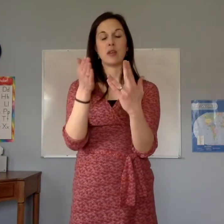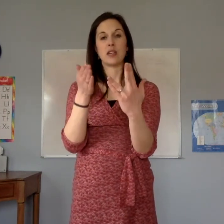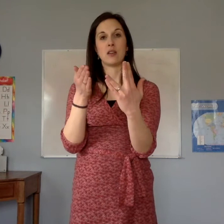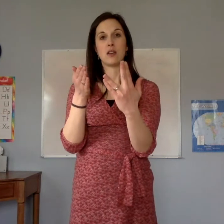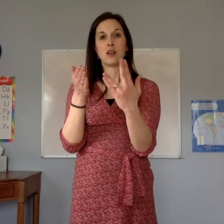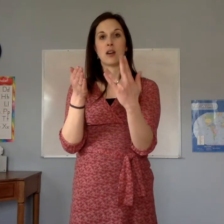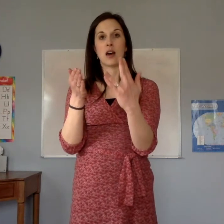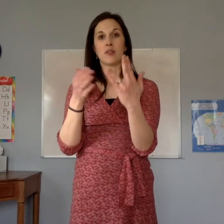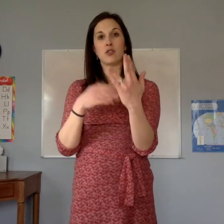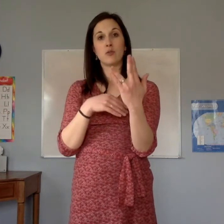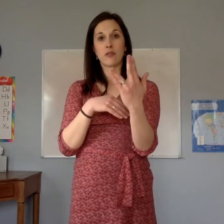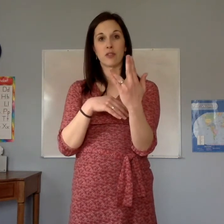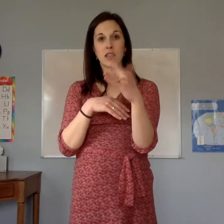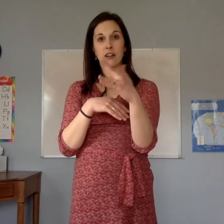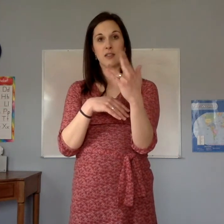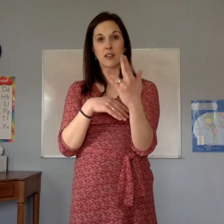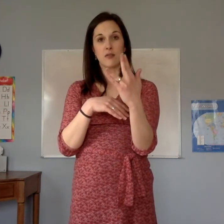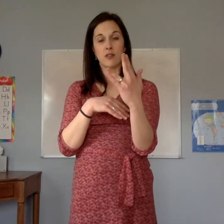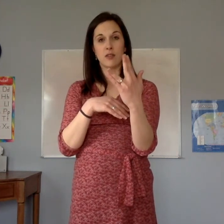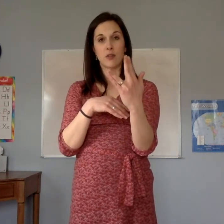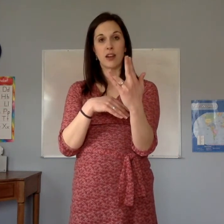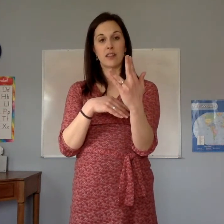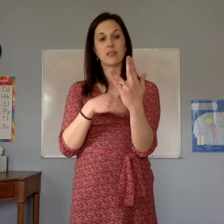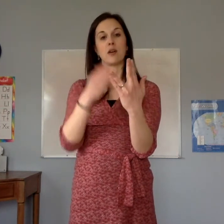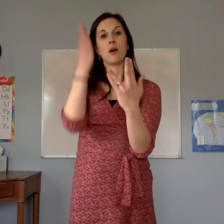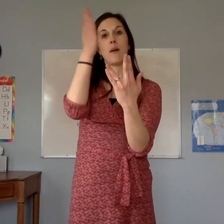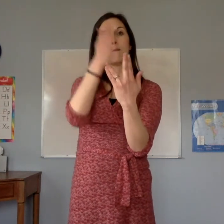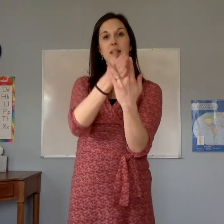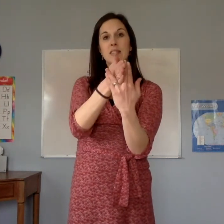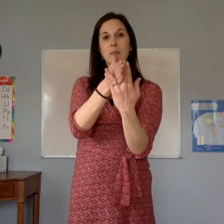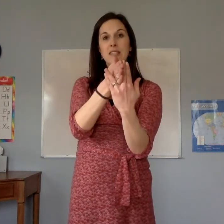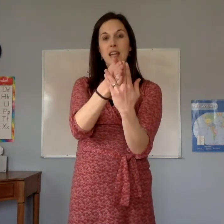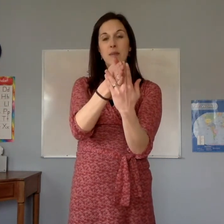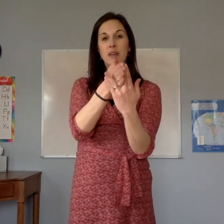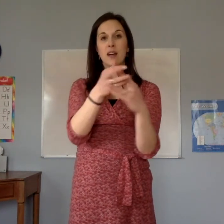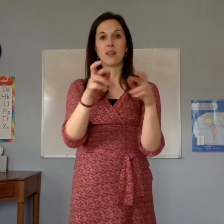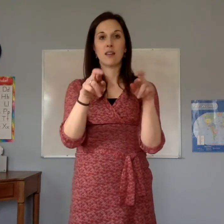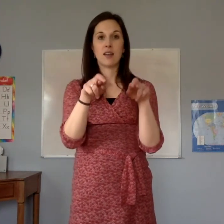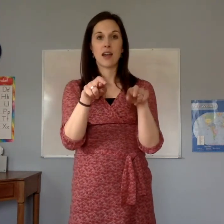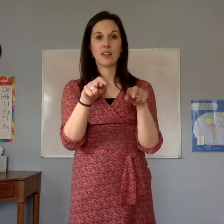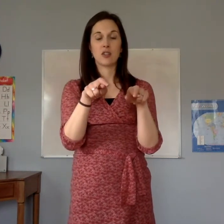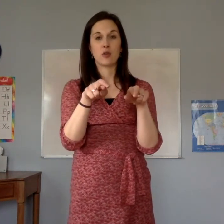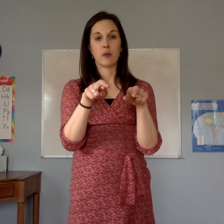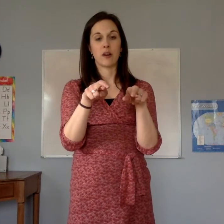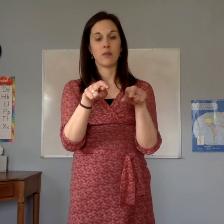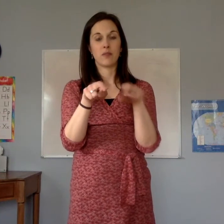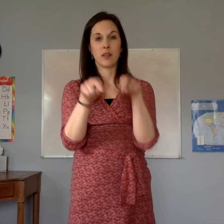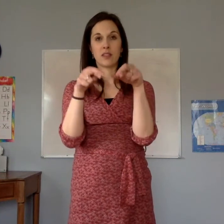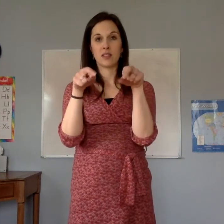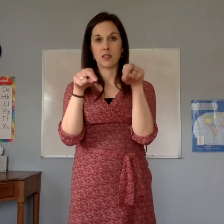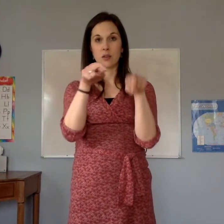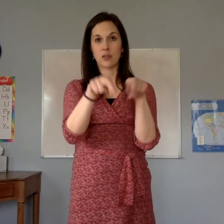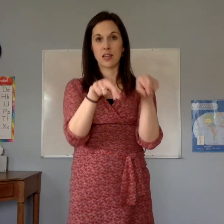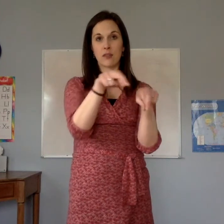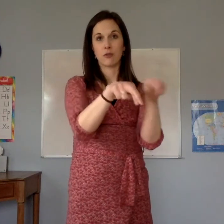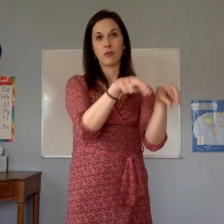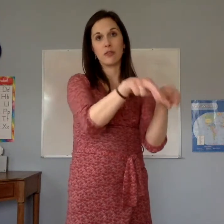between the 2 rivers, Tigris and Euphrates. So Mesopotamia and Sumer, this is also the sign for